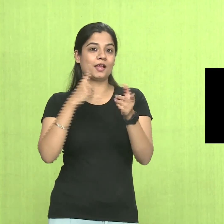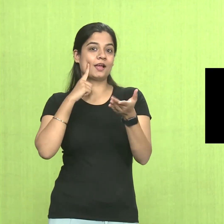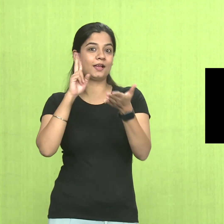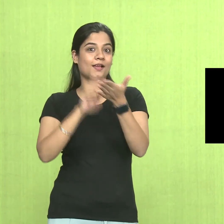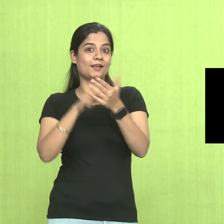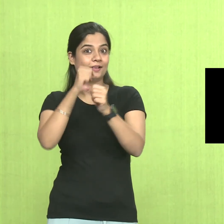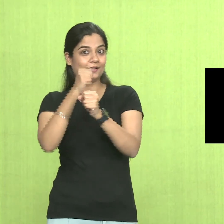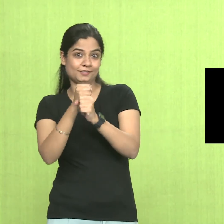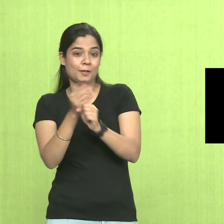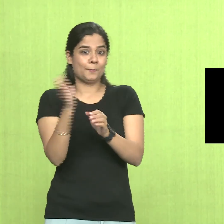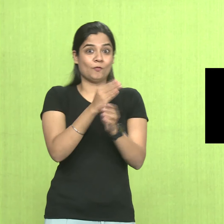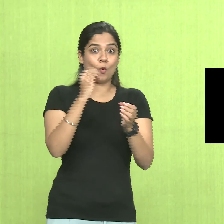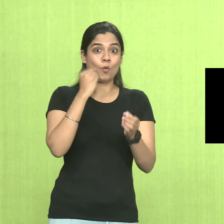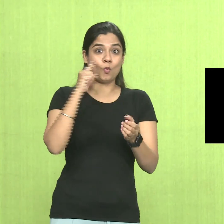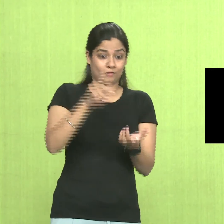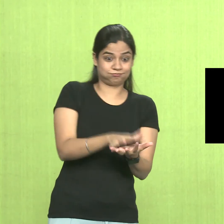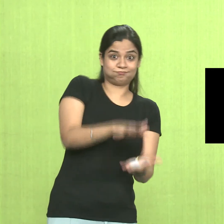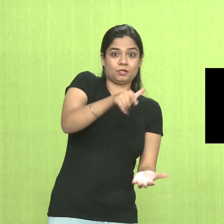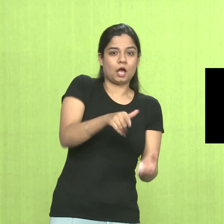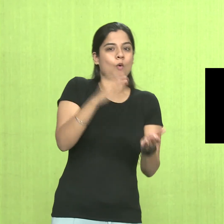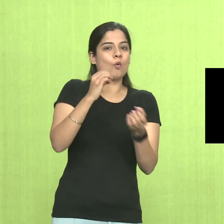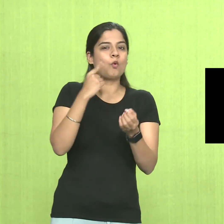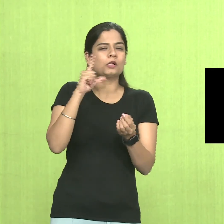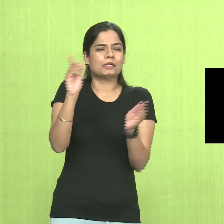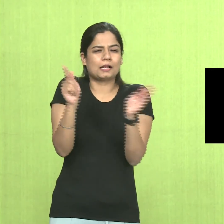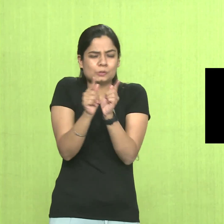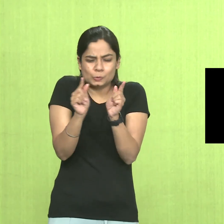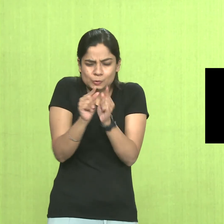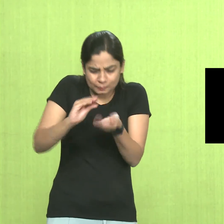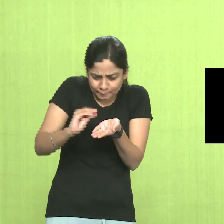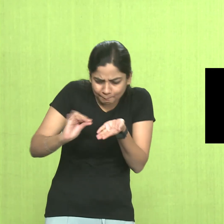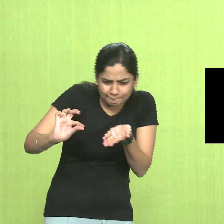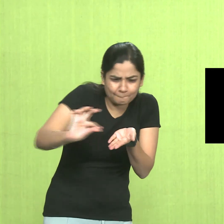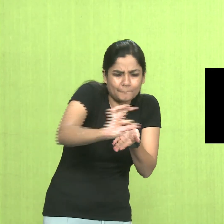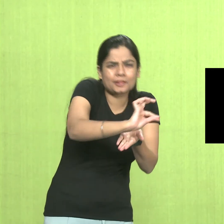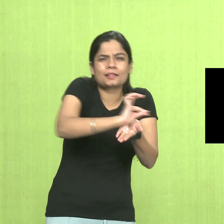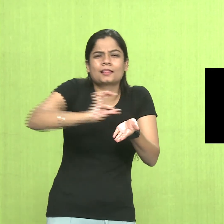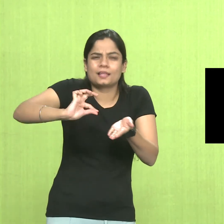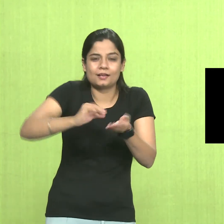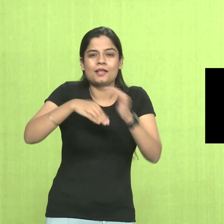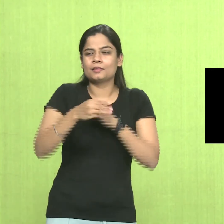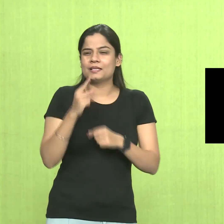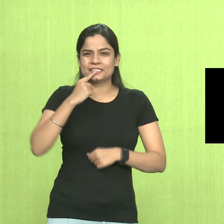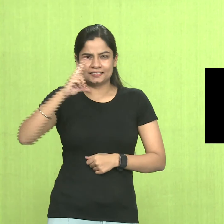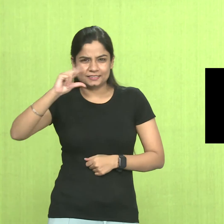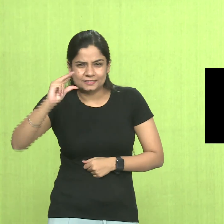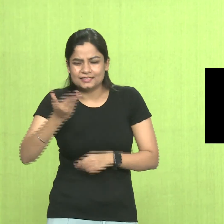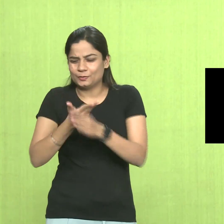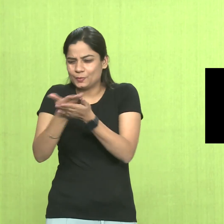In the deep frying category, we used a lot of oil, whereas in shallow frying, we used less amount of oil and we use frying